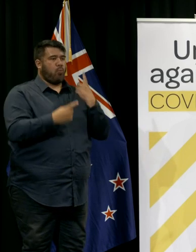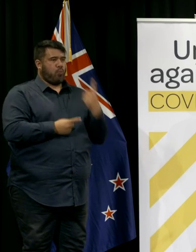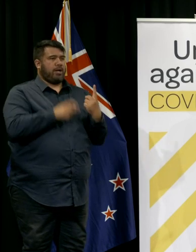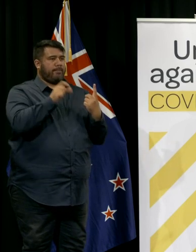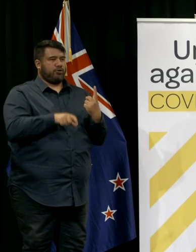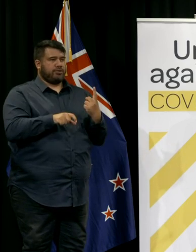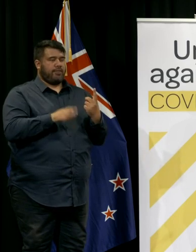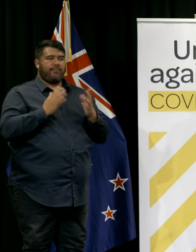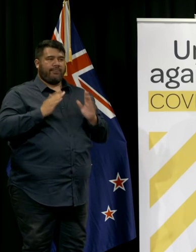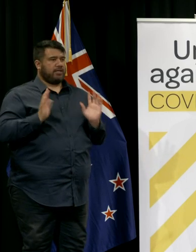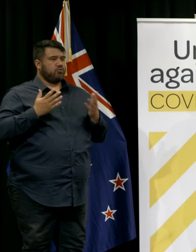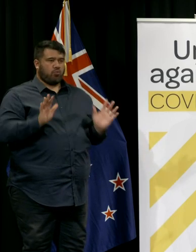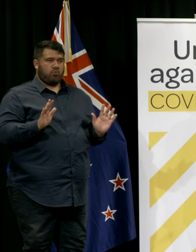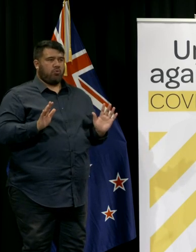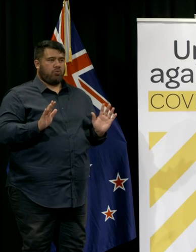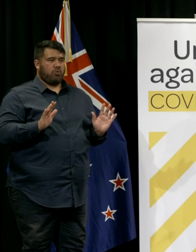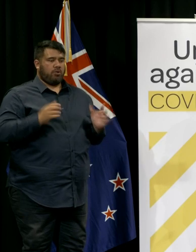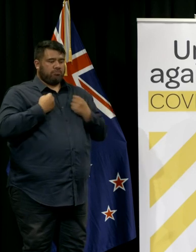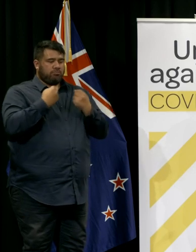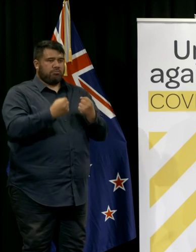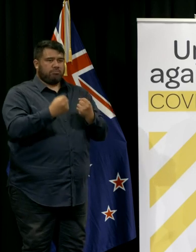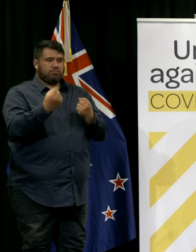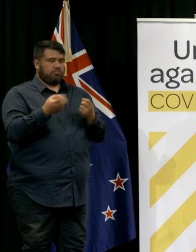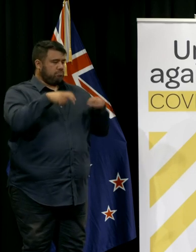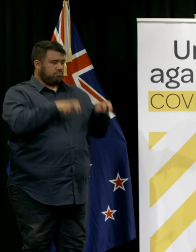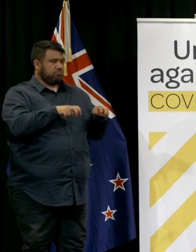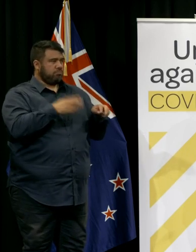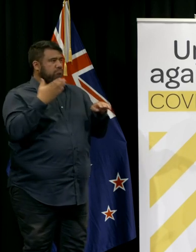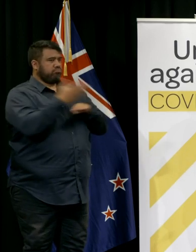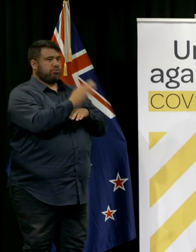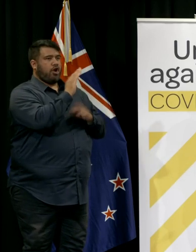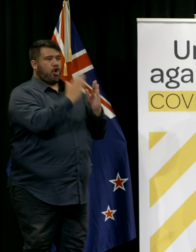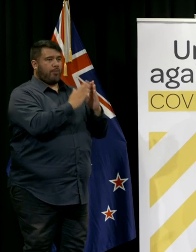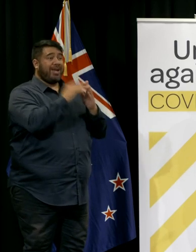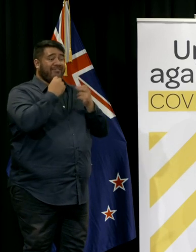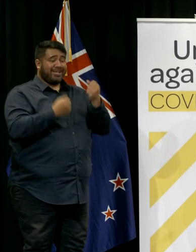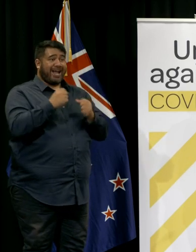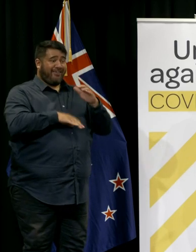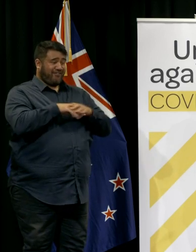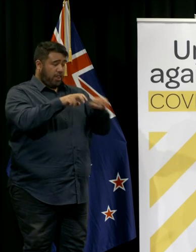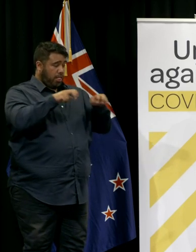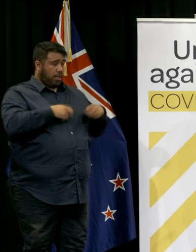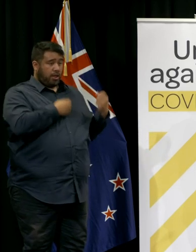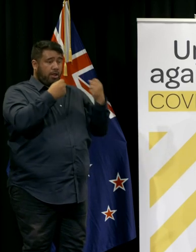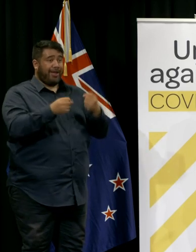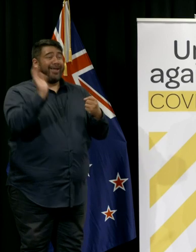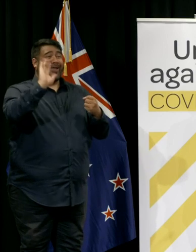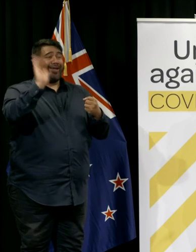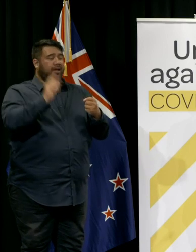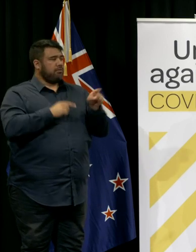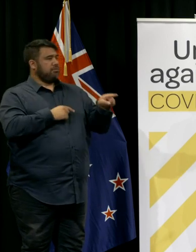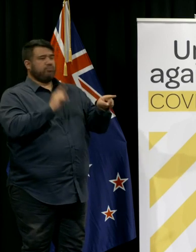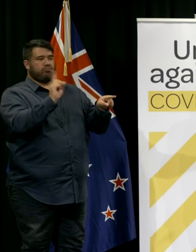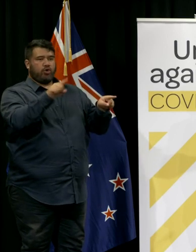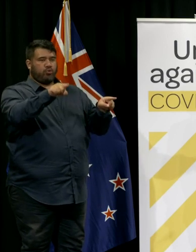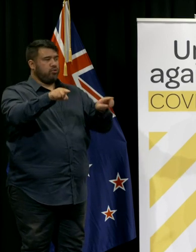and take you to that place. Otherwise, we'll facilitate it for you. Because it is, again, ensuring that